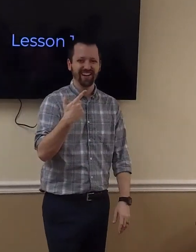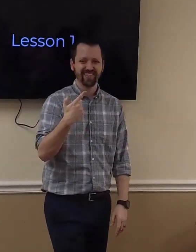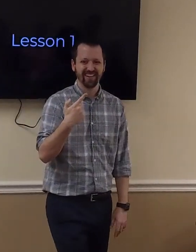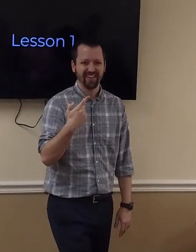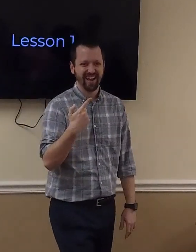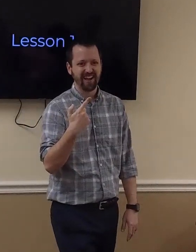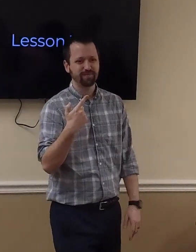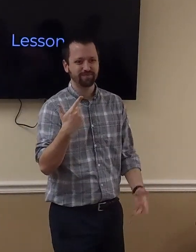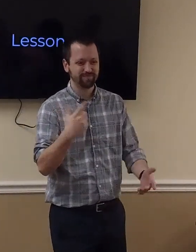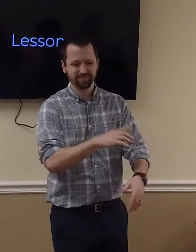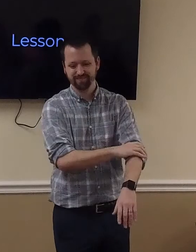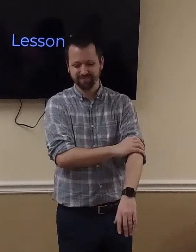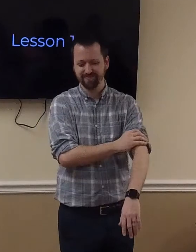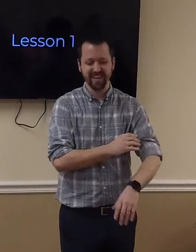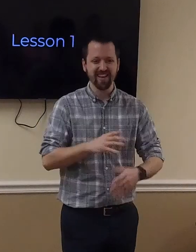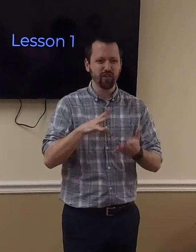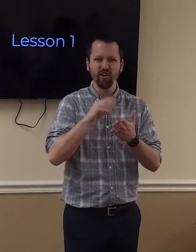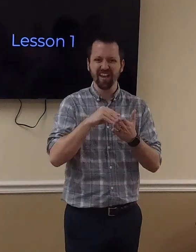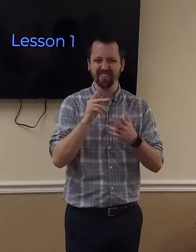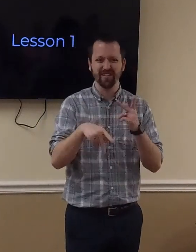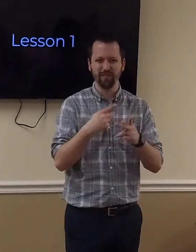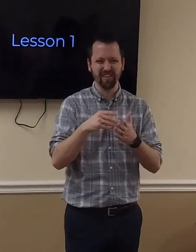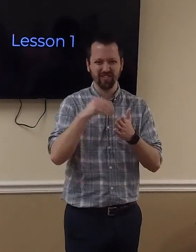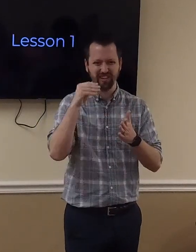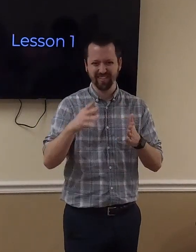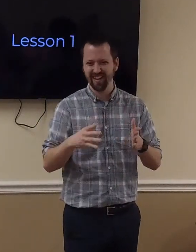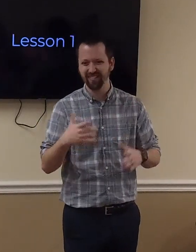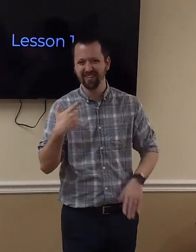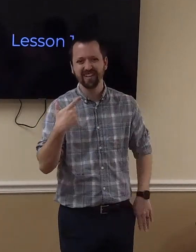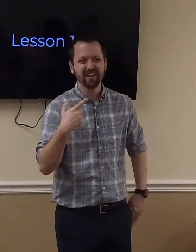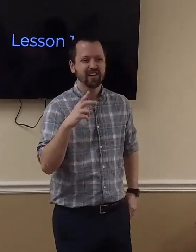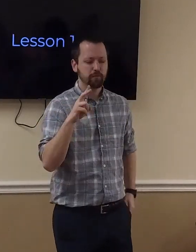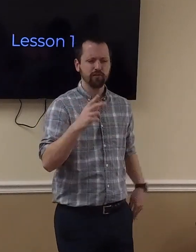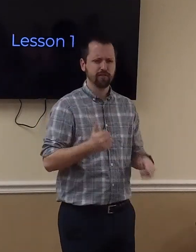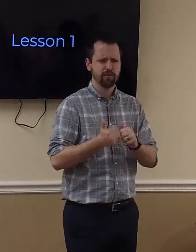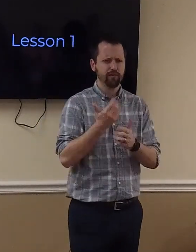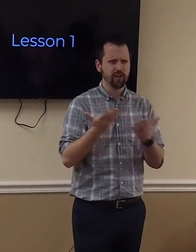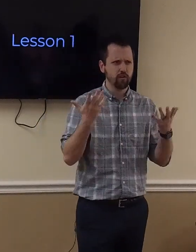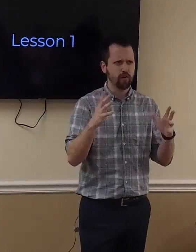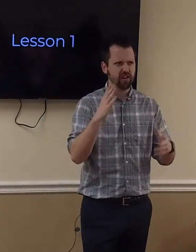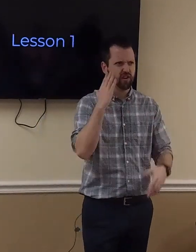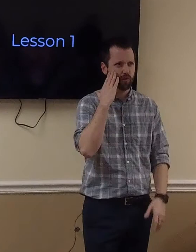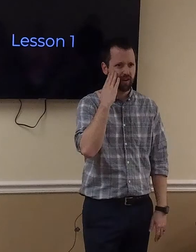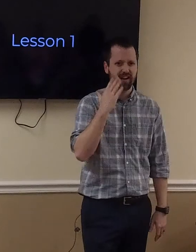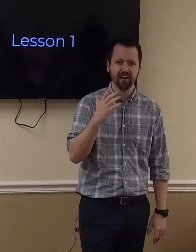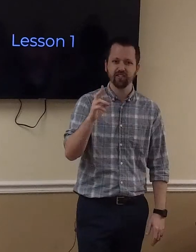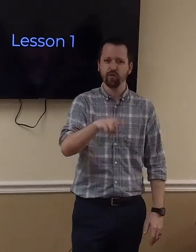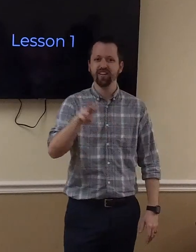21. So, yeah, yes, I learned all kinds of stuff from my students. Most of the stuff I don't want to know.